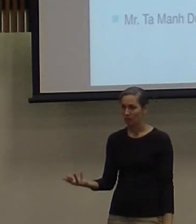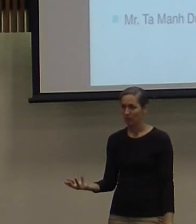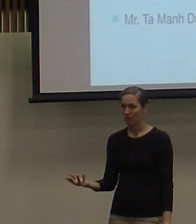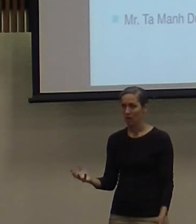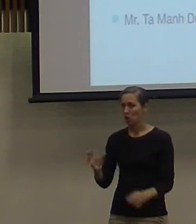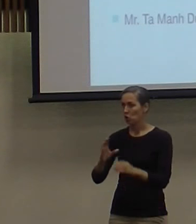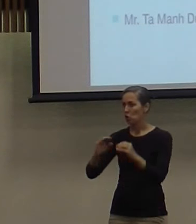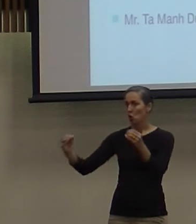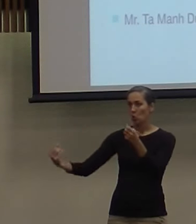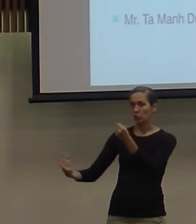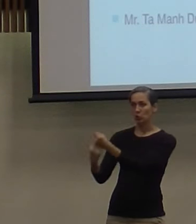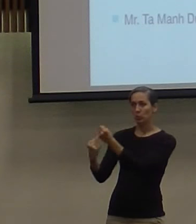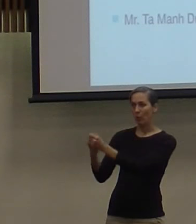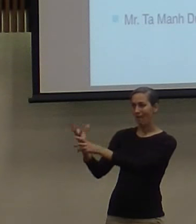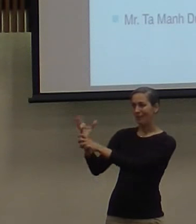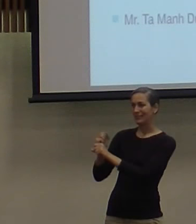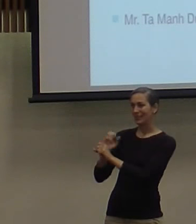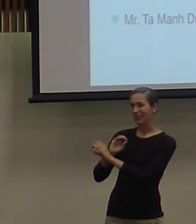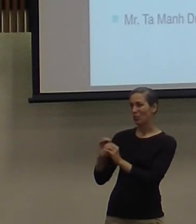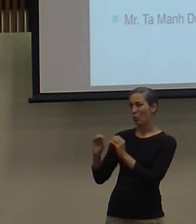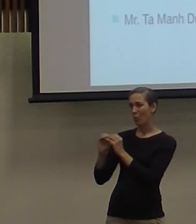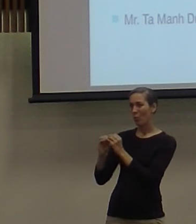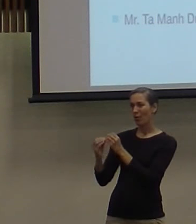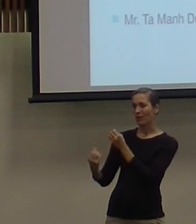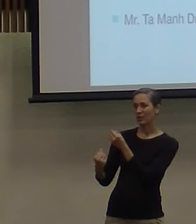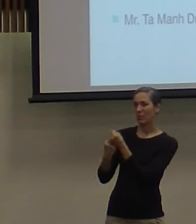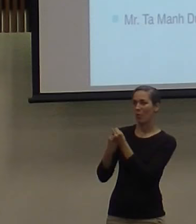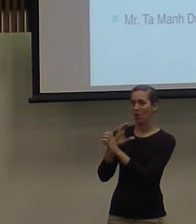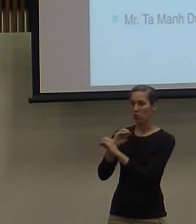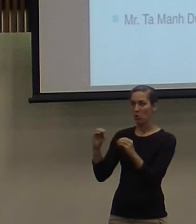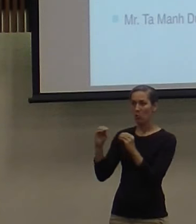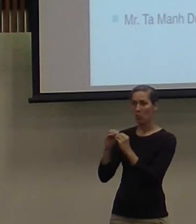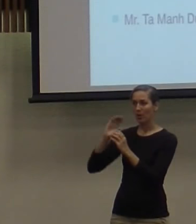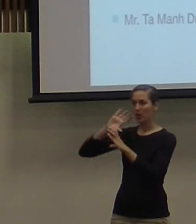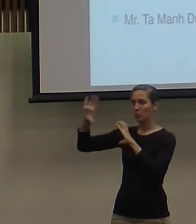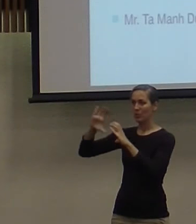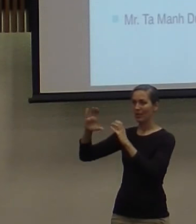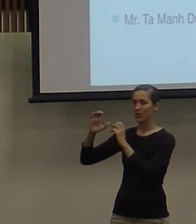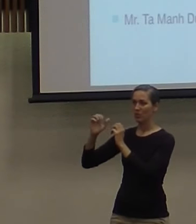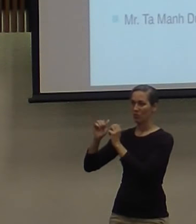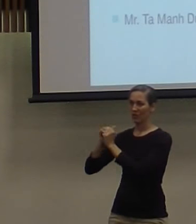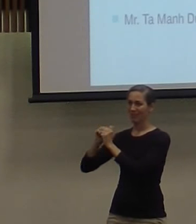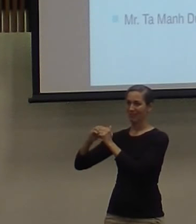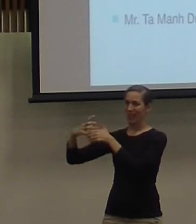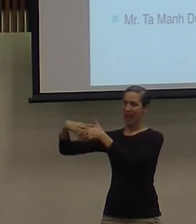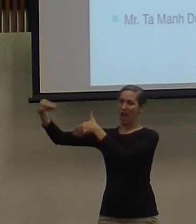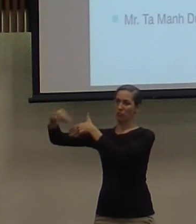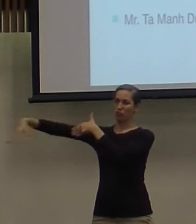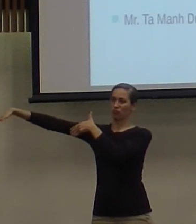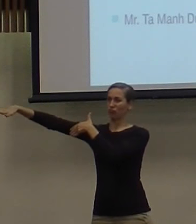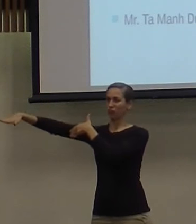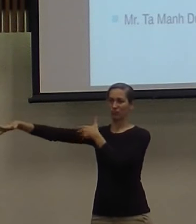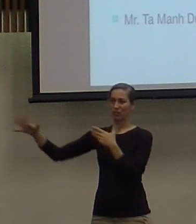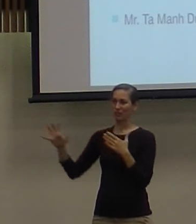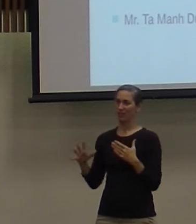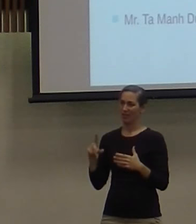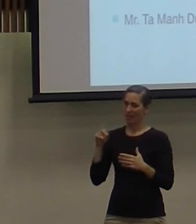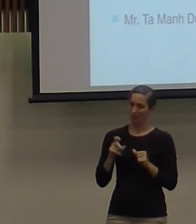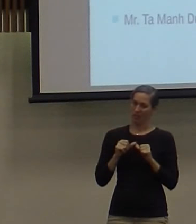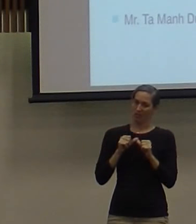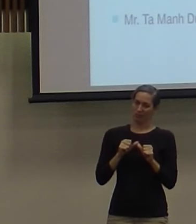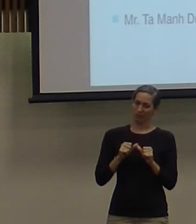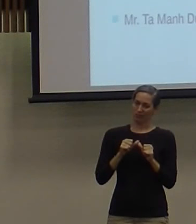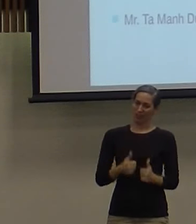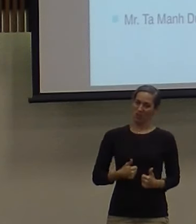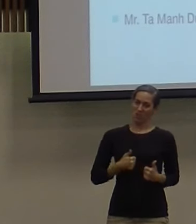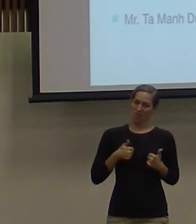support, no more connection with the outside. They have to stand on their feet during that time. So